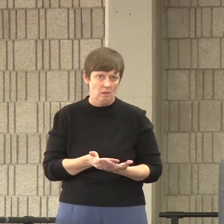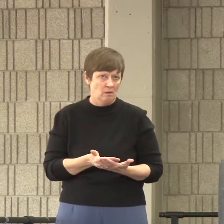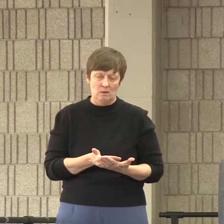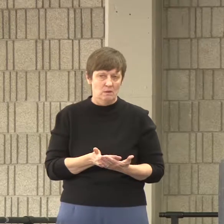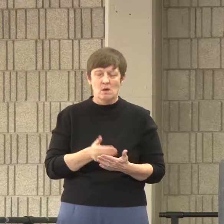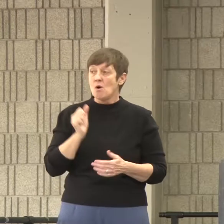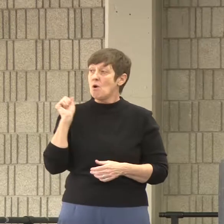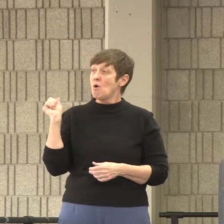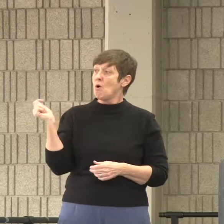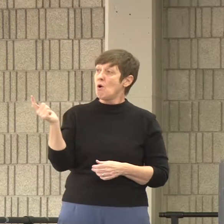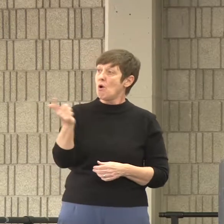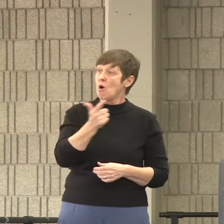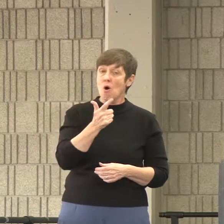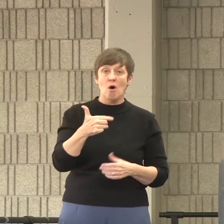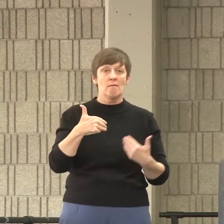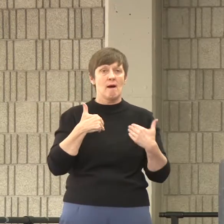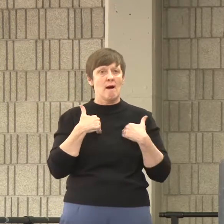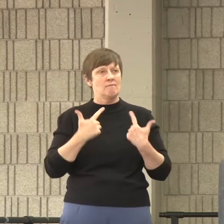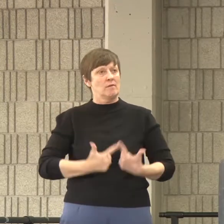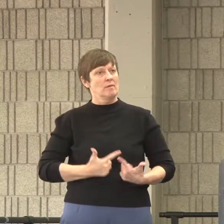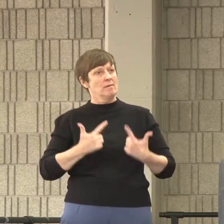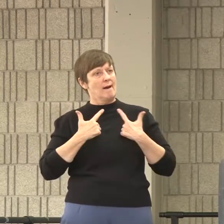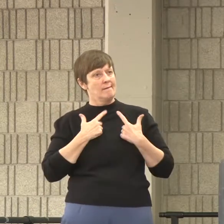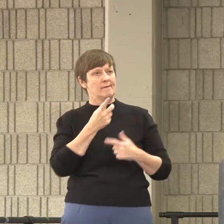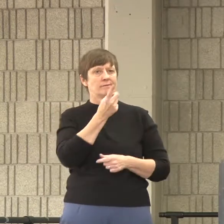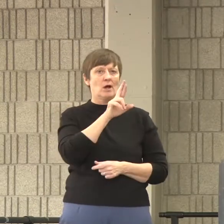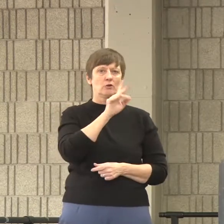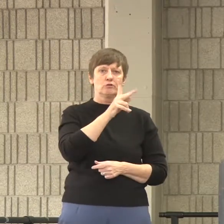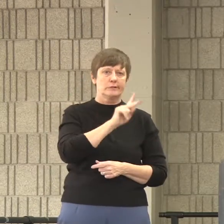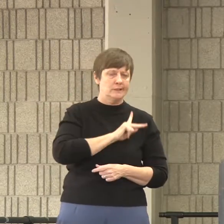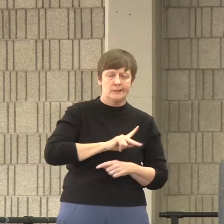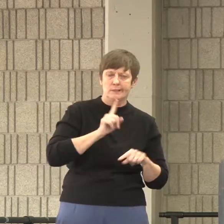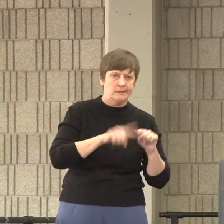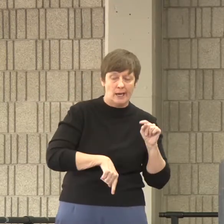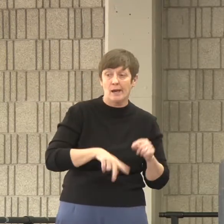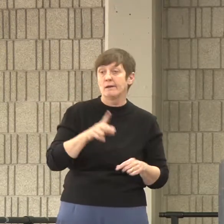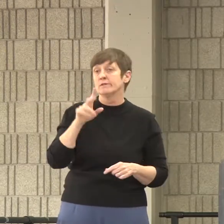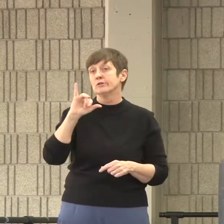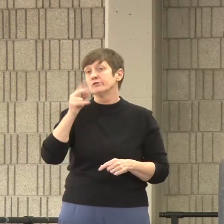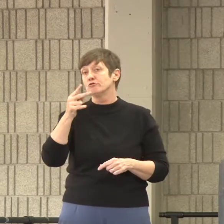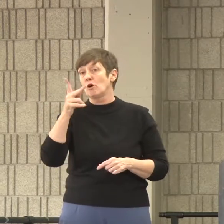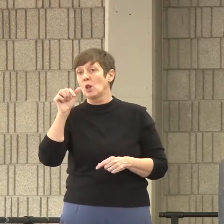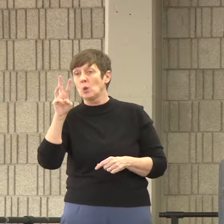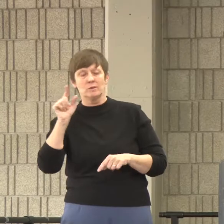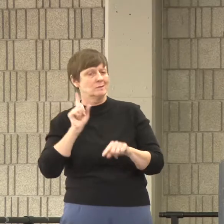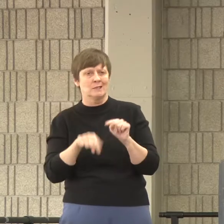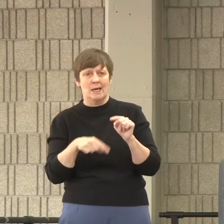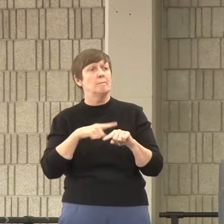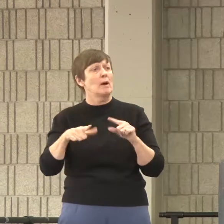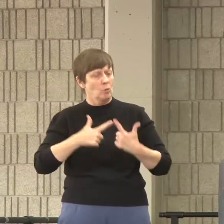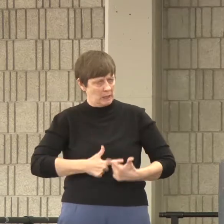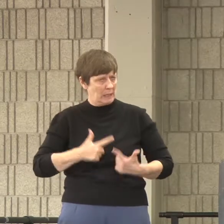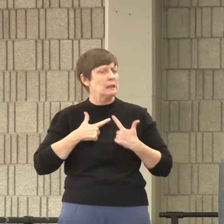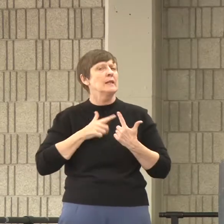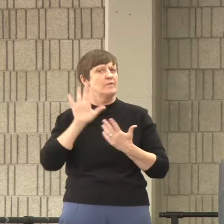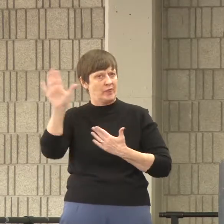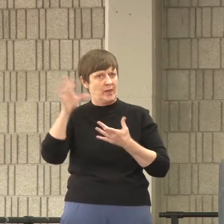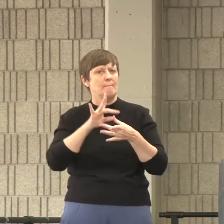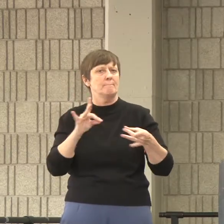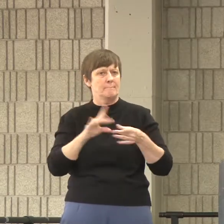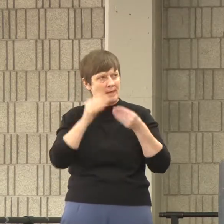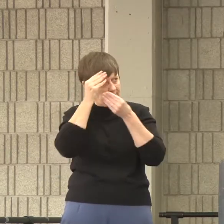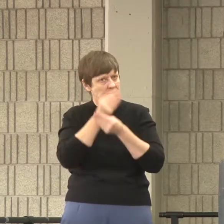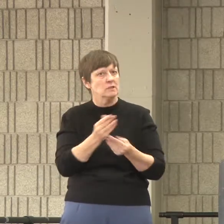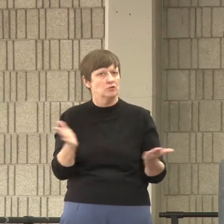lives of a John Lewis, of a Dr. King, but we can live their message. And each of